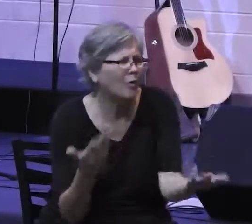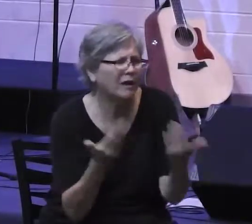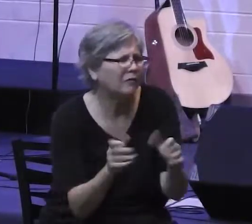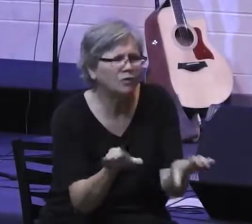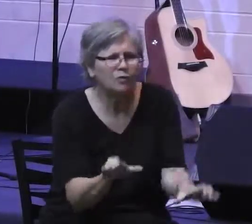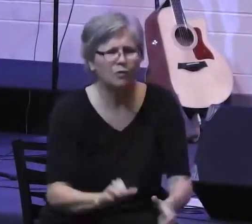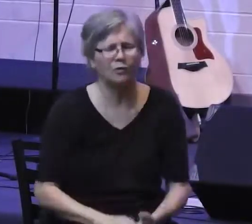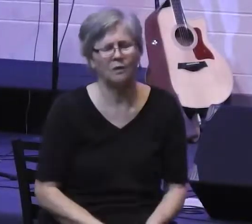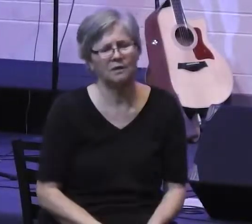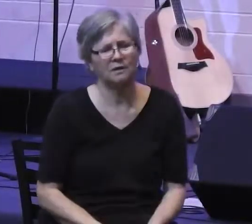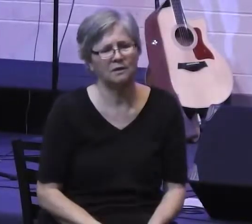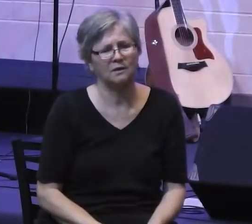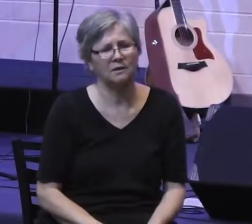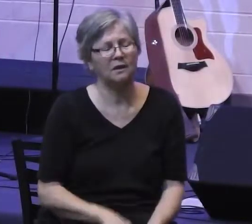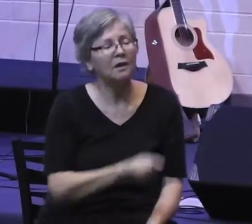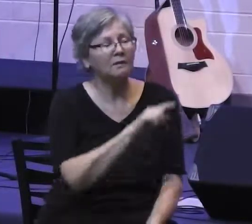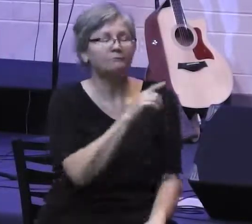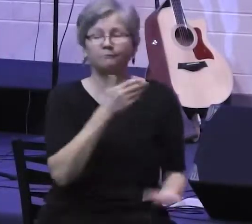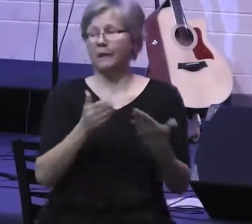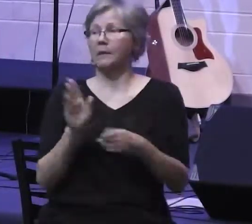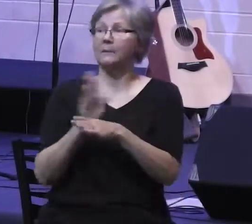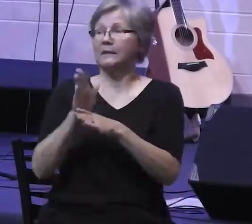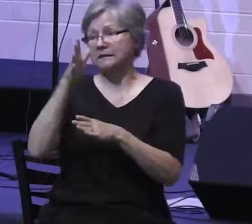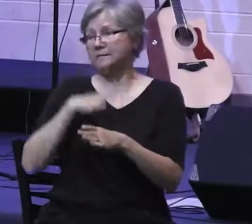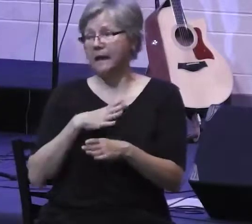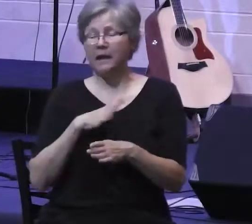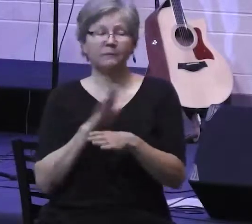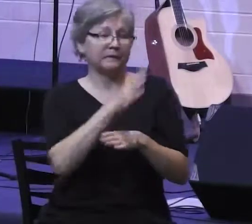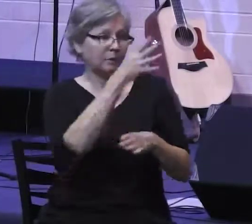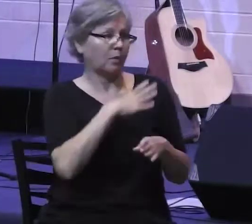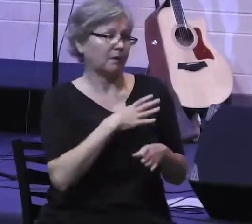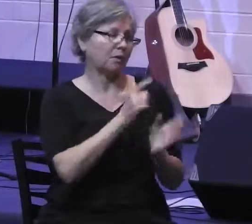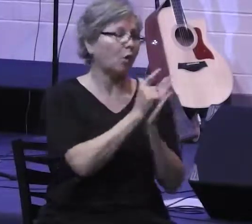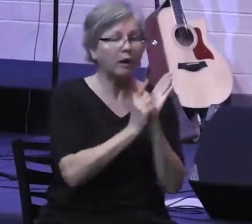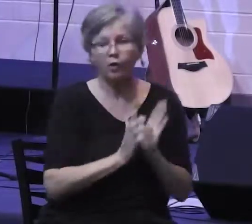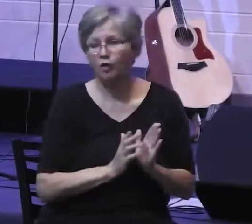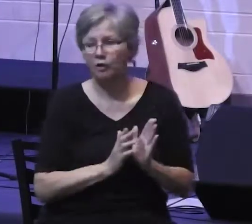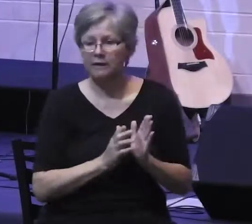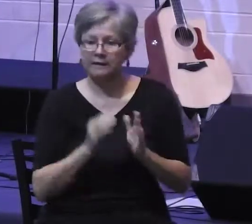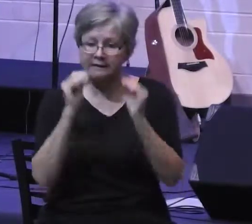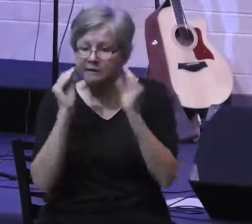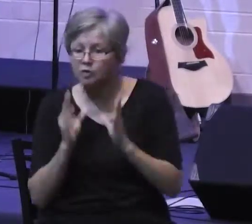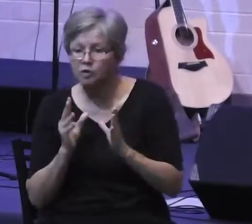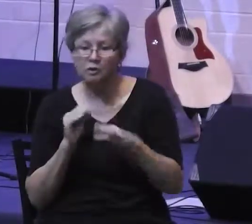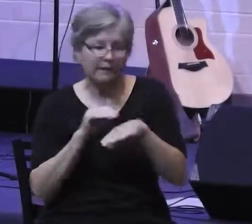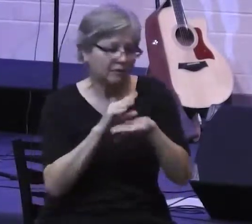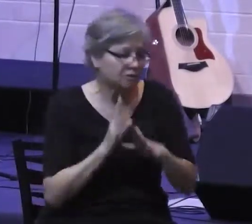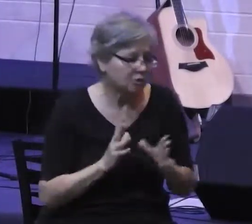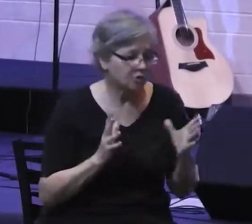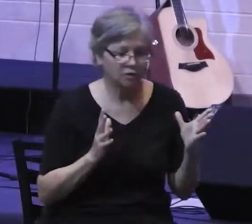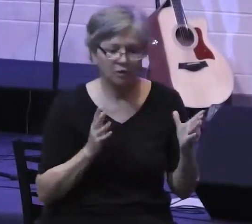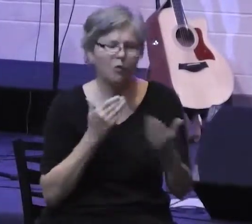you're doing, you're a businessman, a businesswoman, you're a lawyer, you're a teacher, you're a counselor.